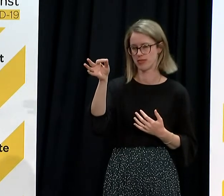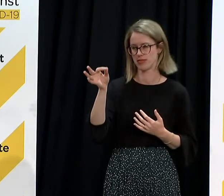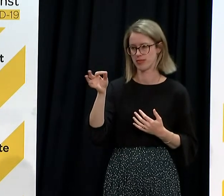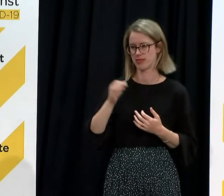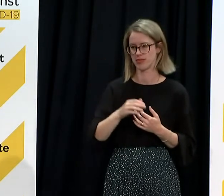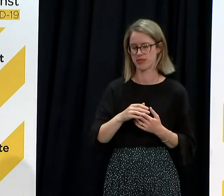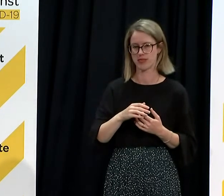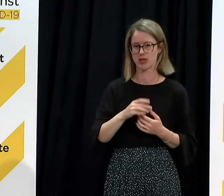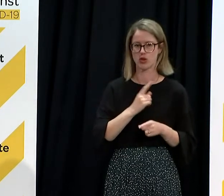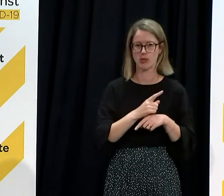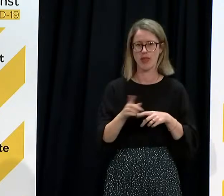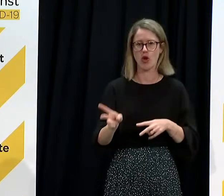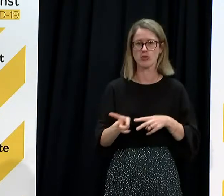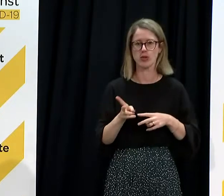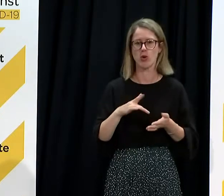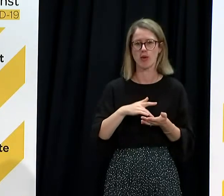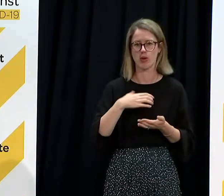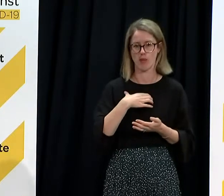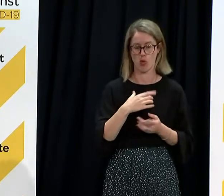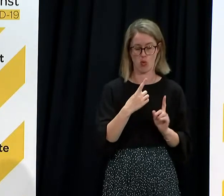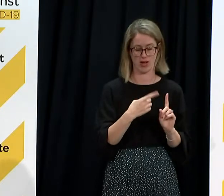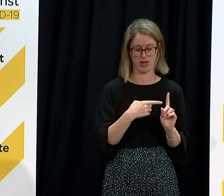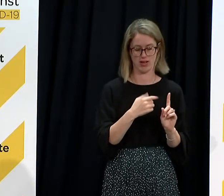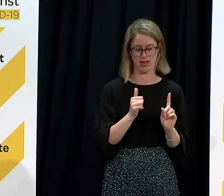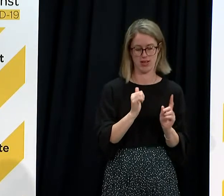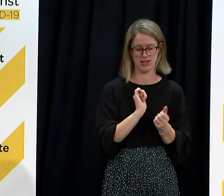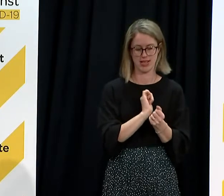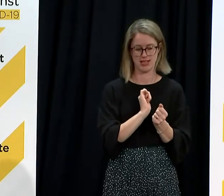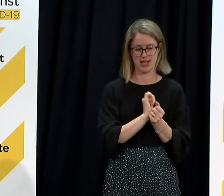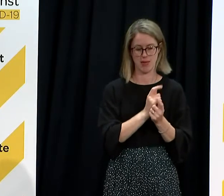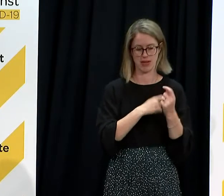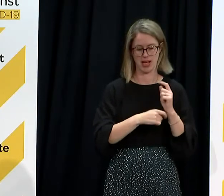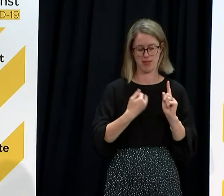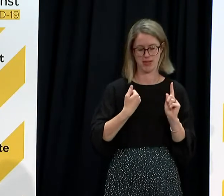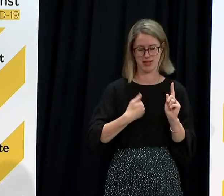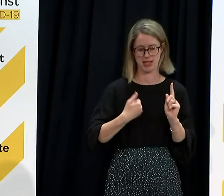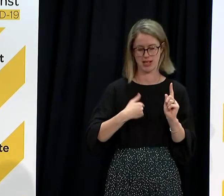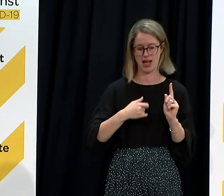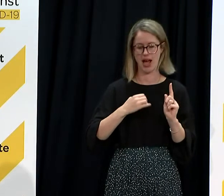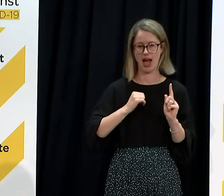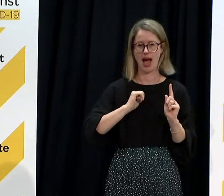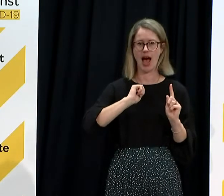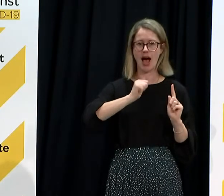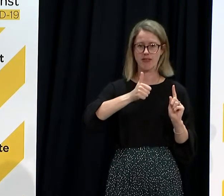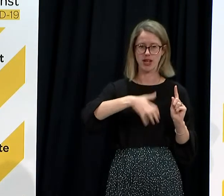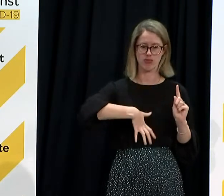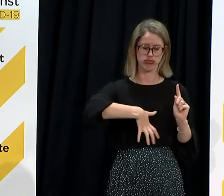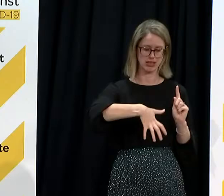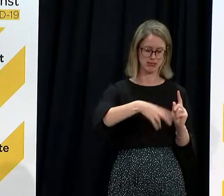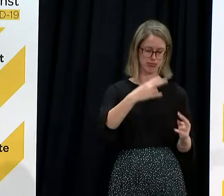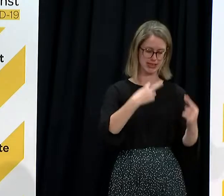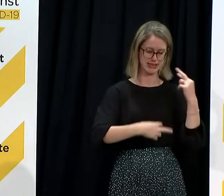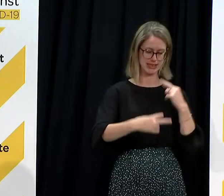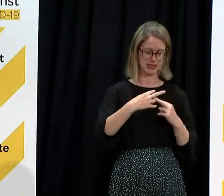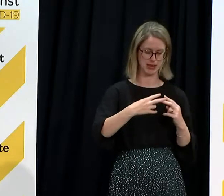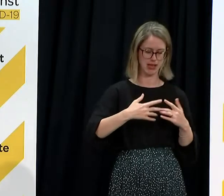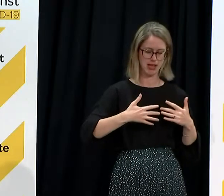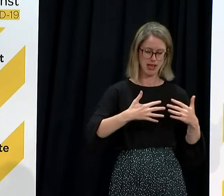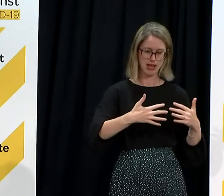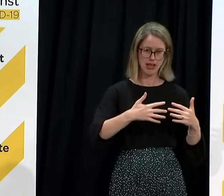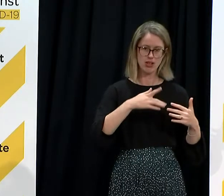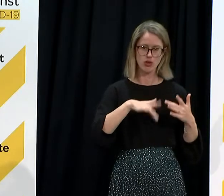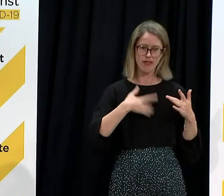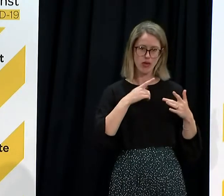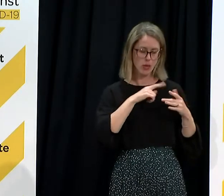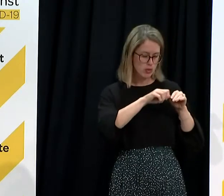back to minimal cases. So one of Saturday's new cases developed symptoms after an antenatal assessment. Yes. Does this suggest anything about spread within the